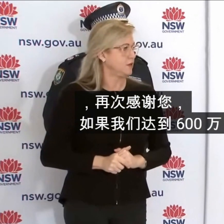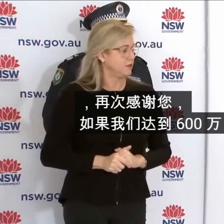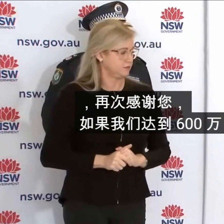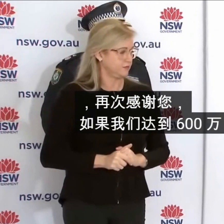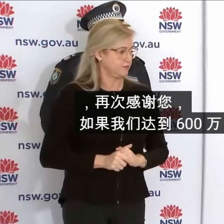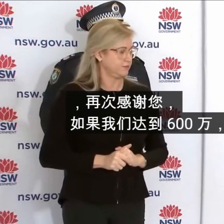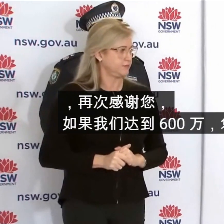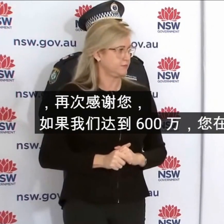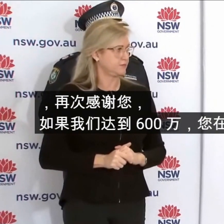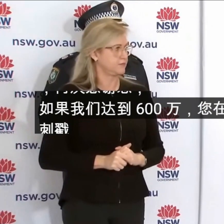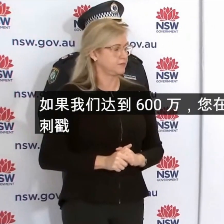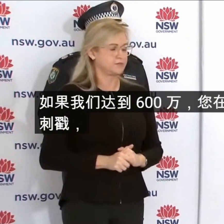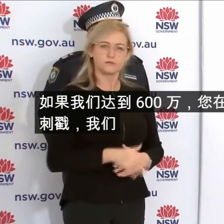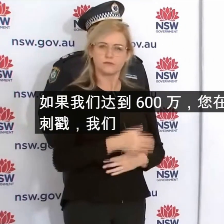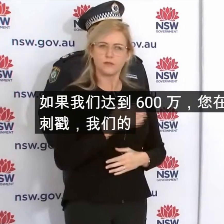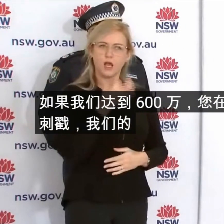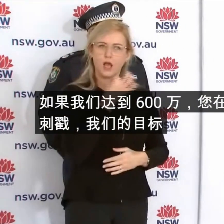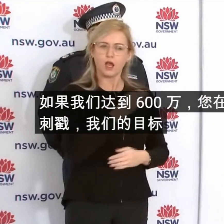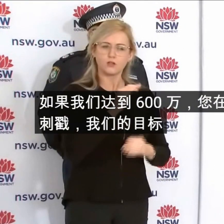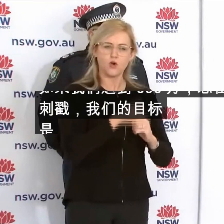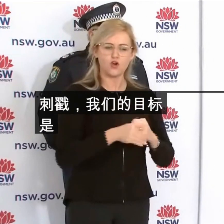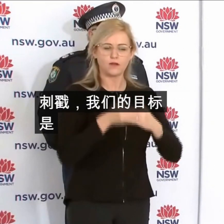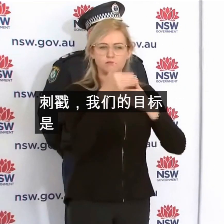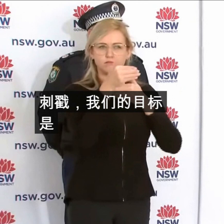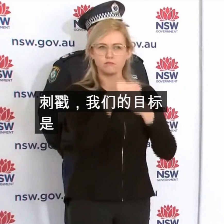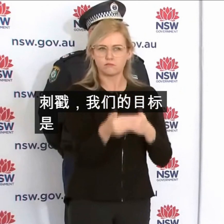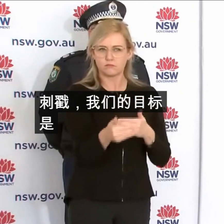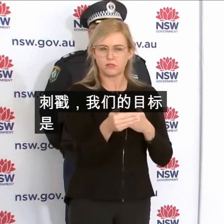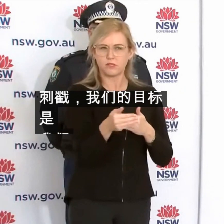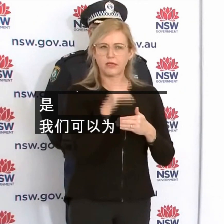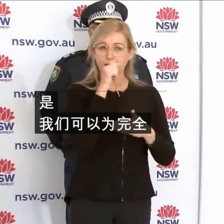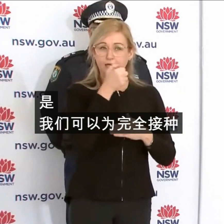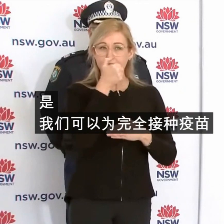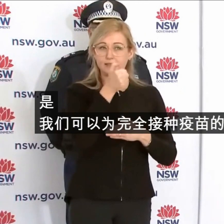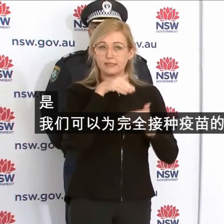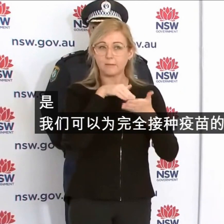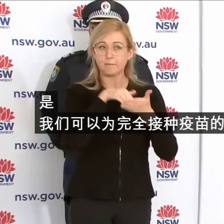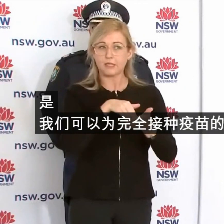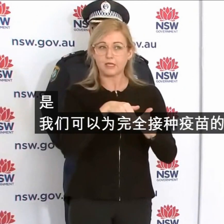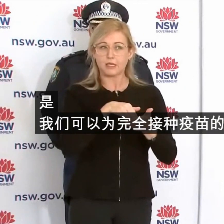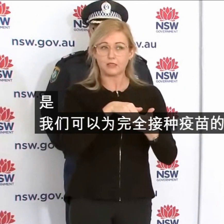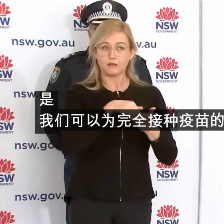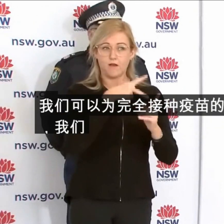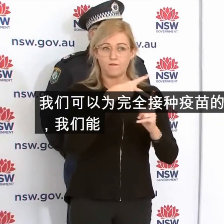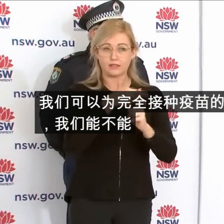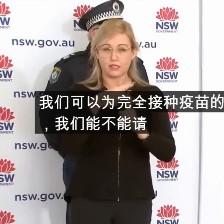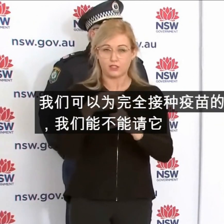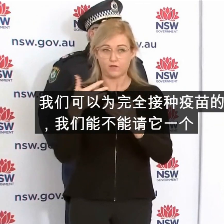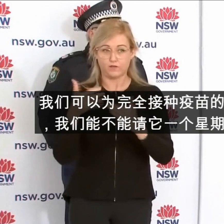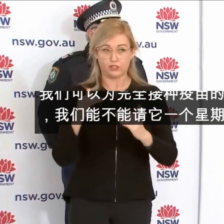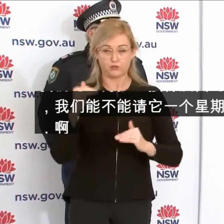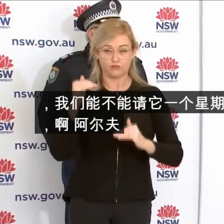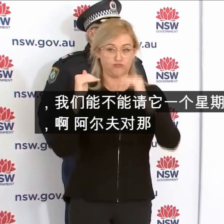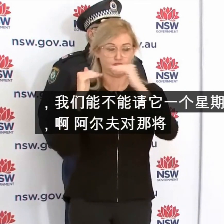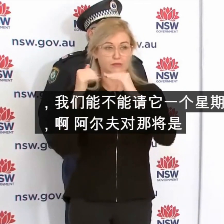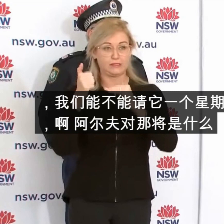In less than 2 weeks, if we get to that 6 million jabs and we're on target, that there is going to be something that we can do for fully vaccinated people that we can't. Can we please,